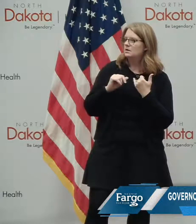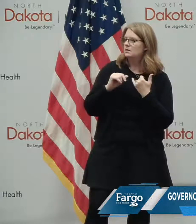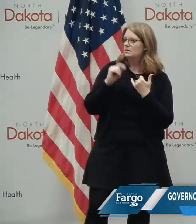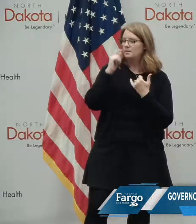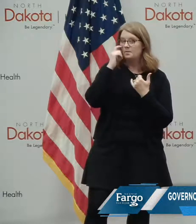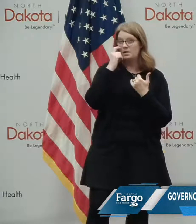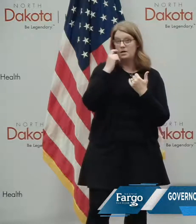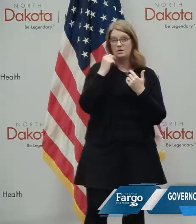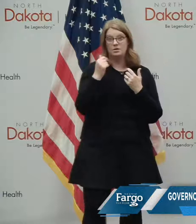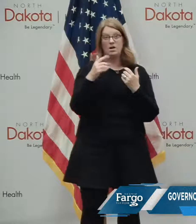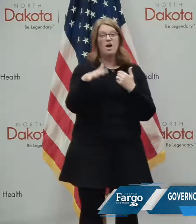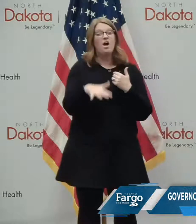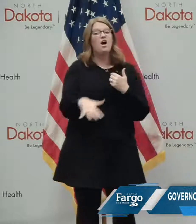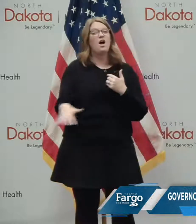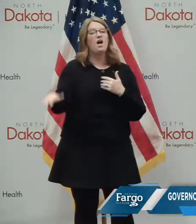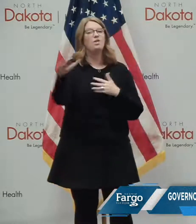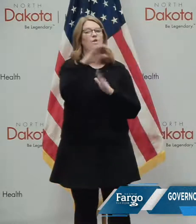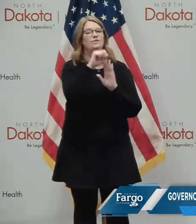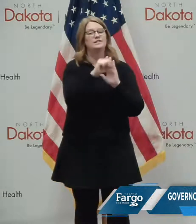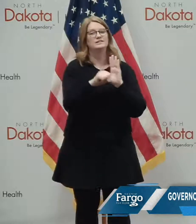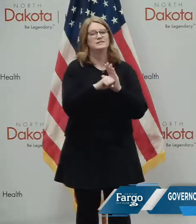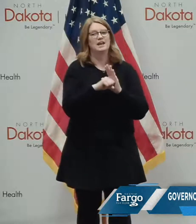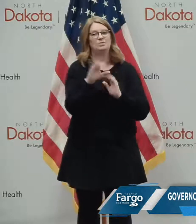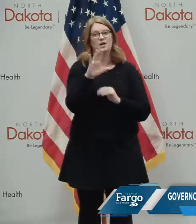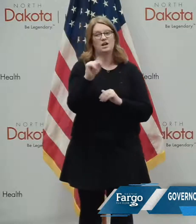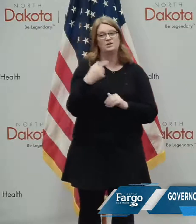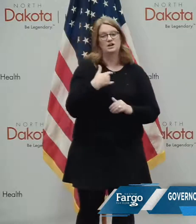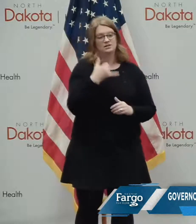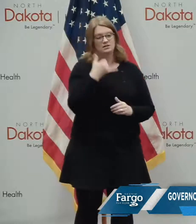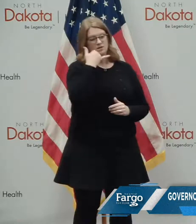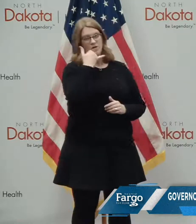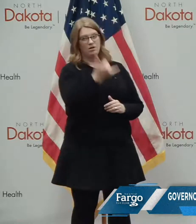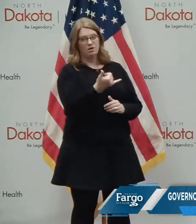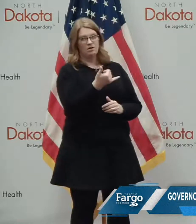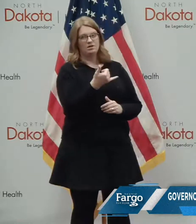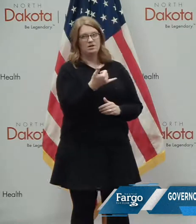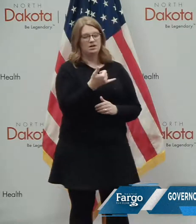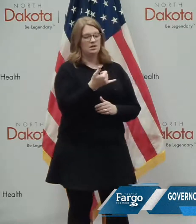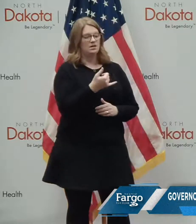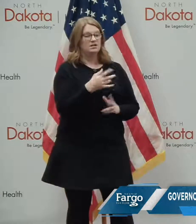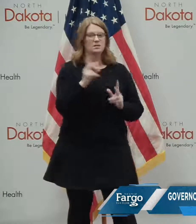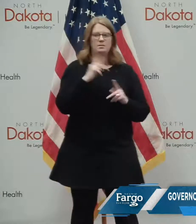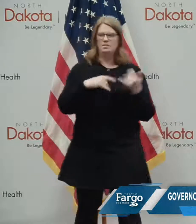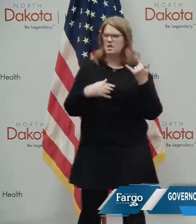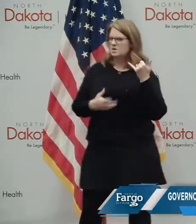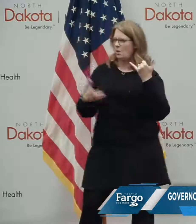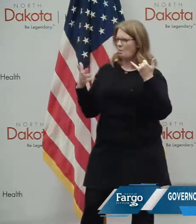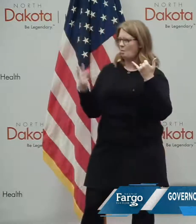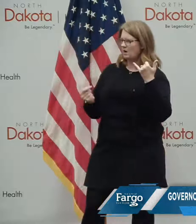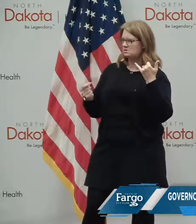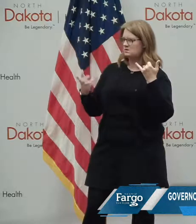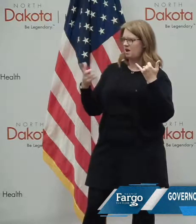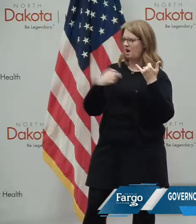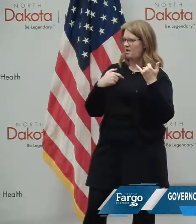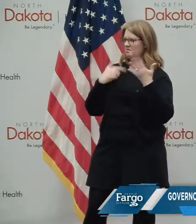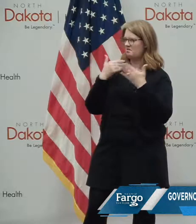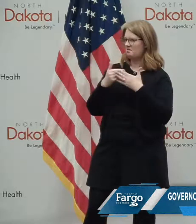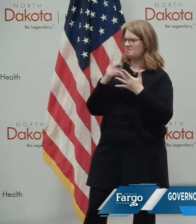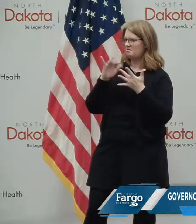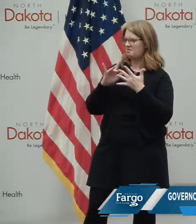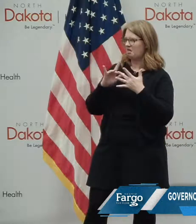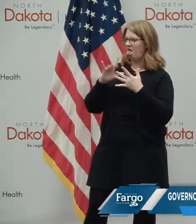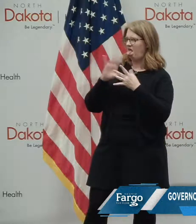numerous cases all across the state of where contact tracers have received verbal abuse from people who've been reached, and